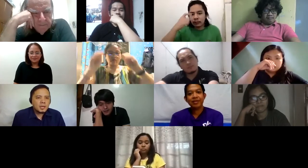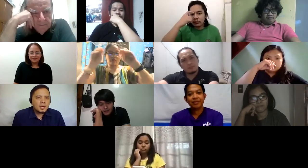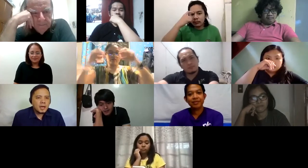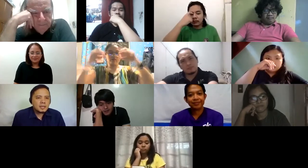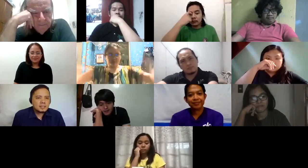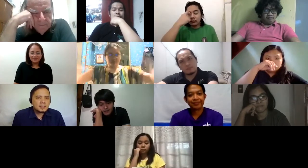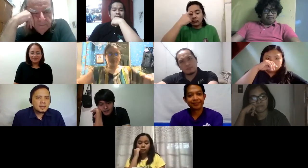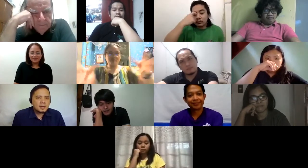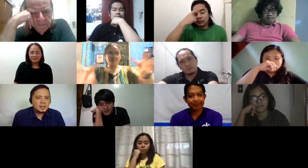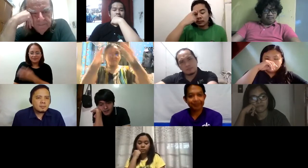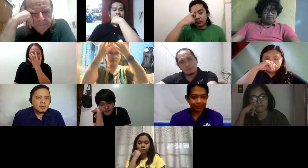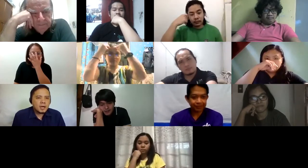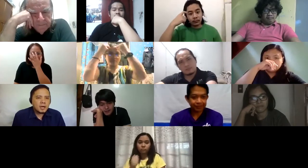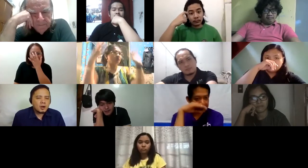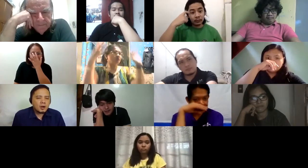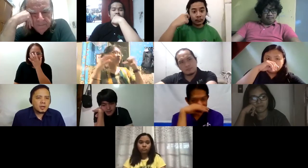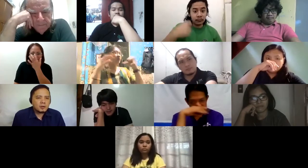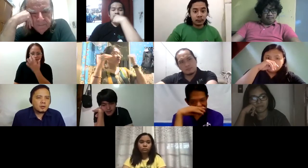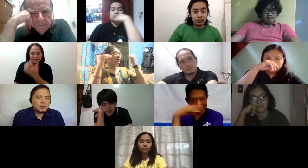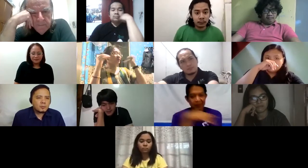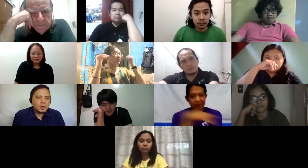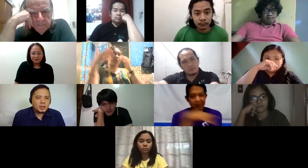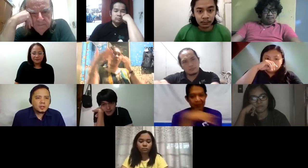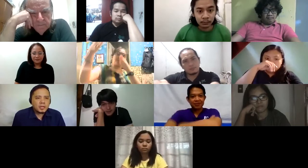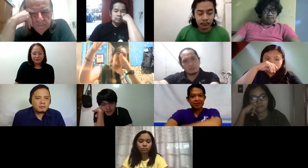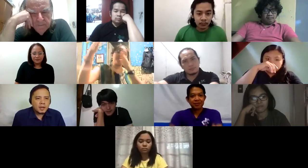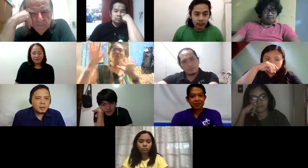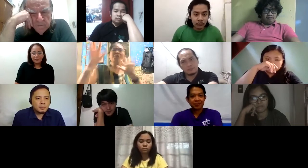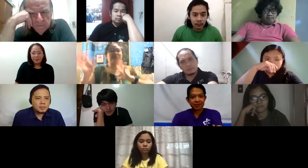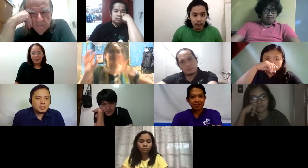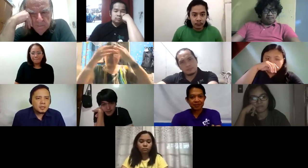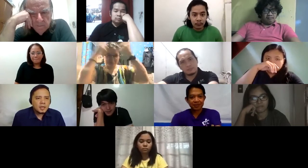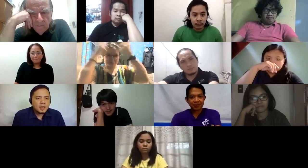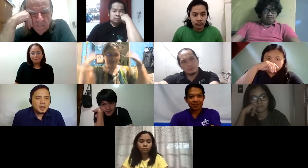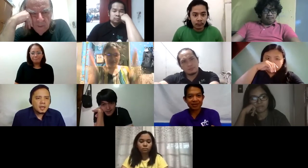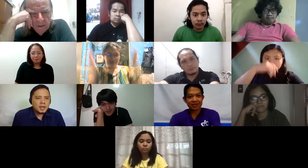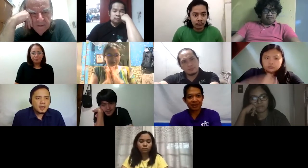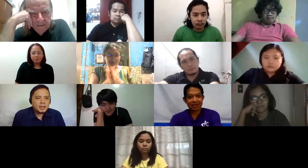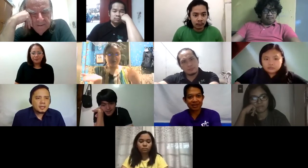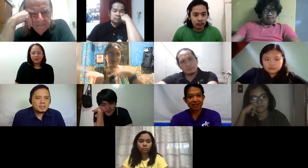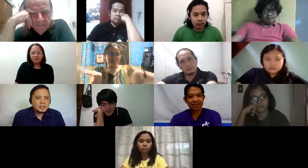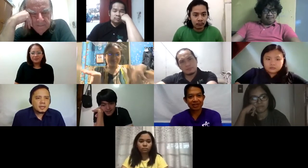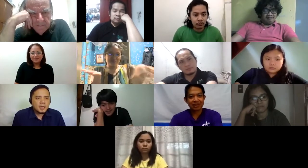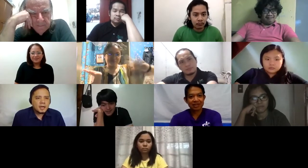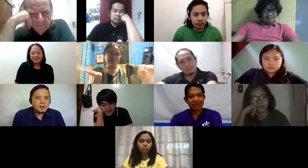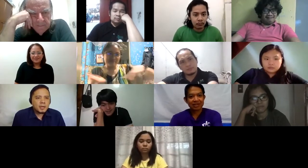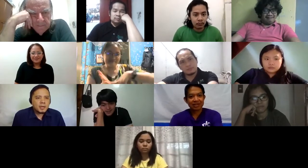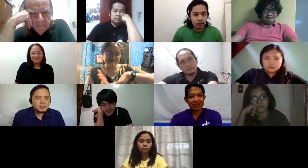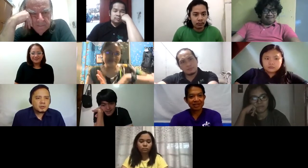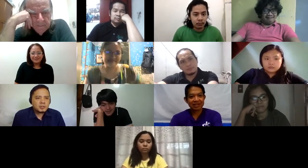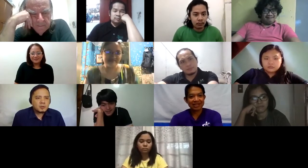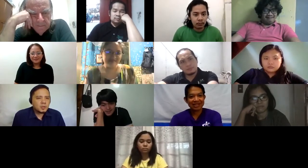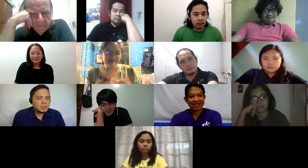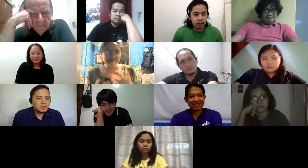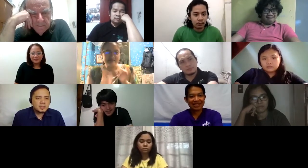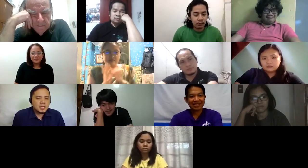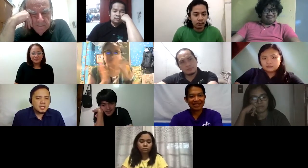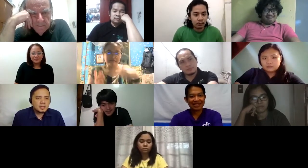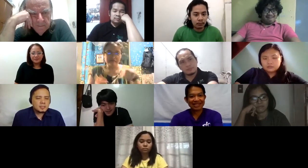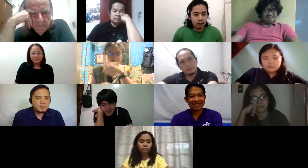as a team already know that we're not going to give up, and make sure that we just take in as much